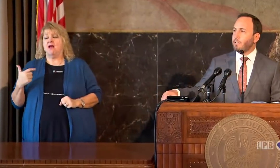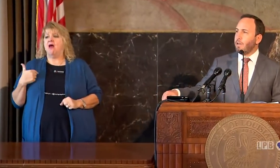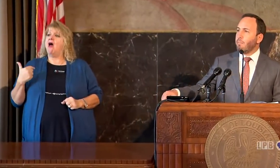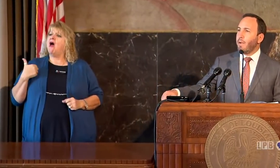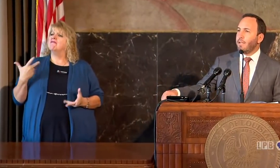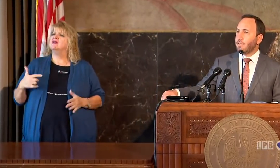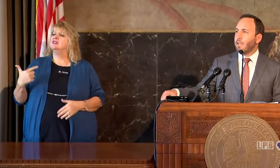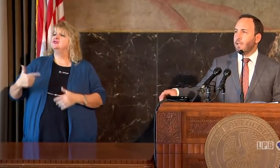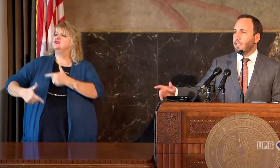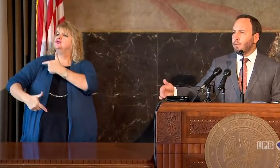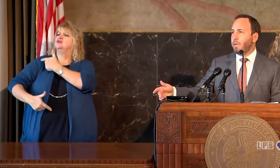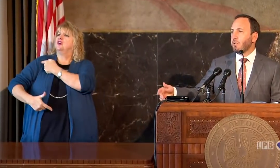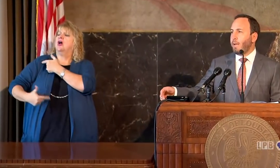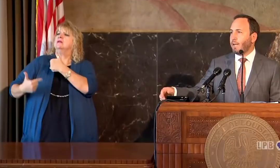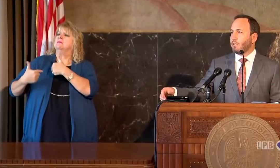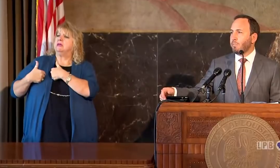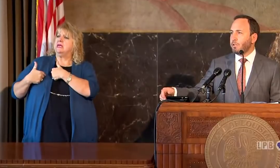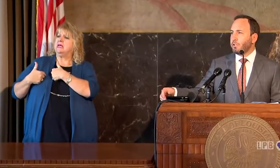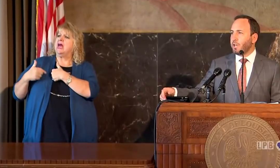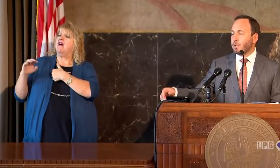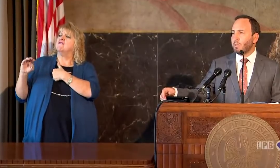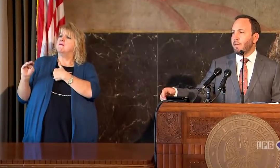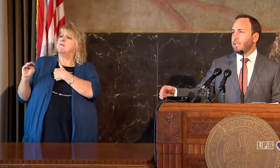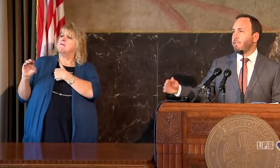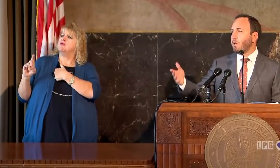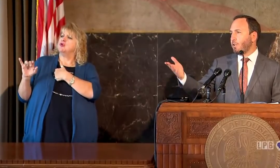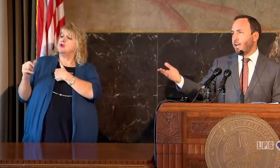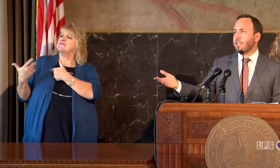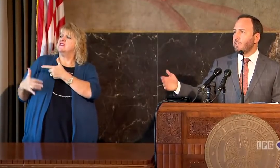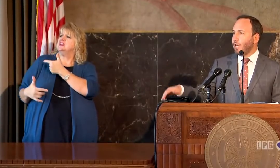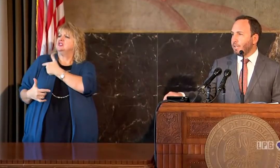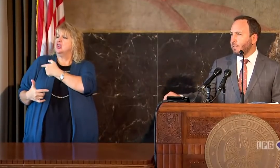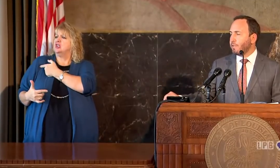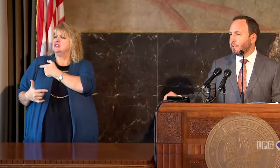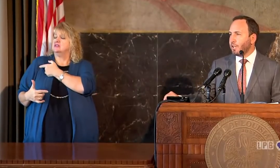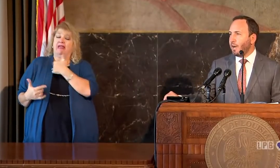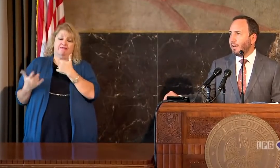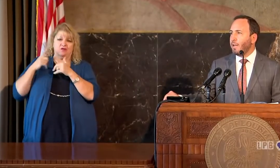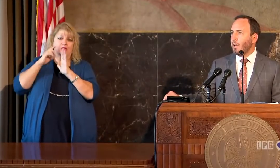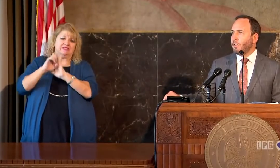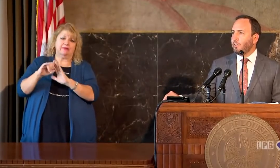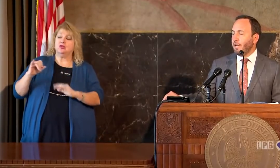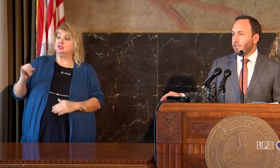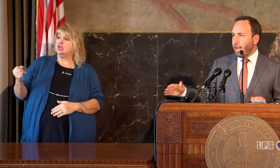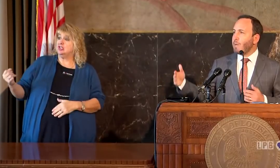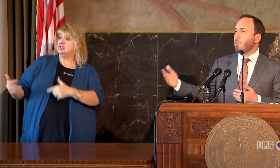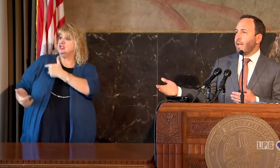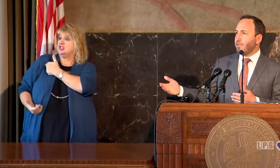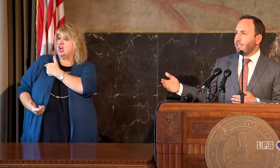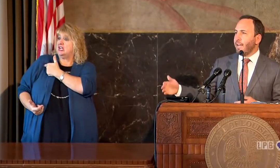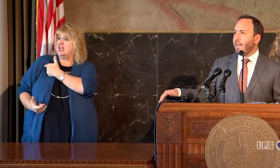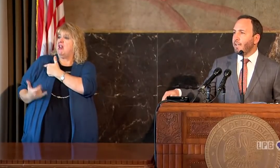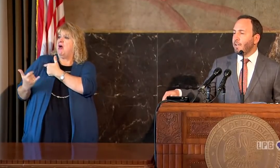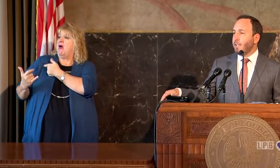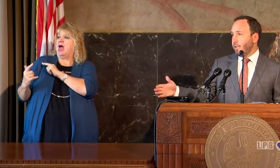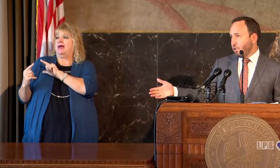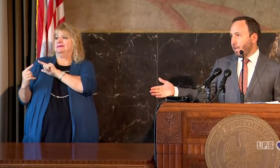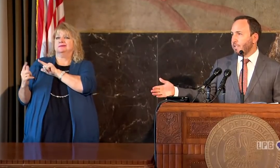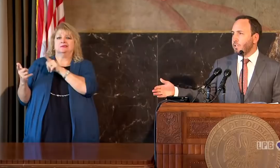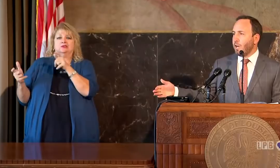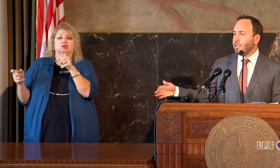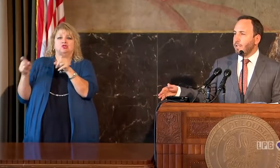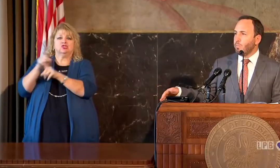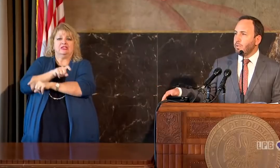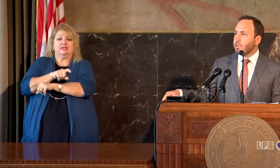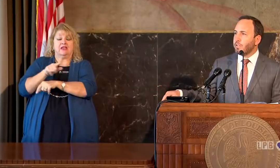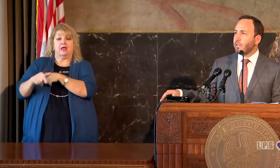their doctor recommends, to mix or max their booster shots, which means if you got Johnson & Johnson for your shot, you're able now to get either